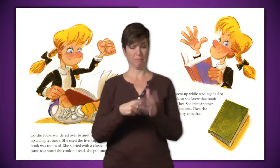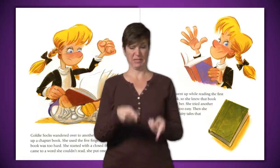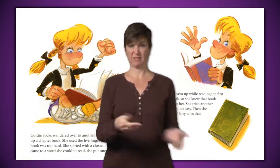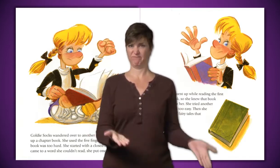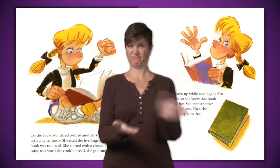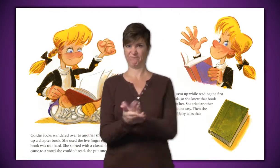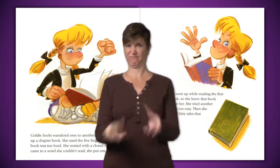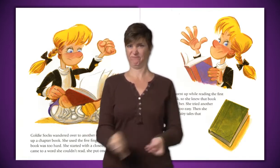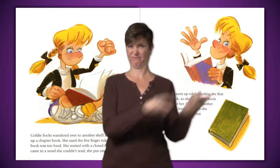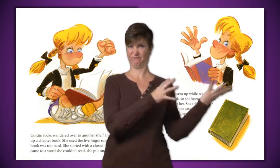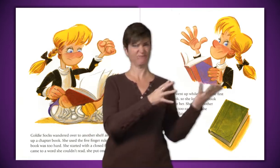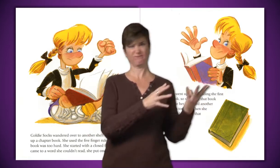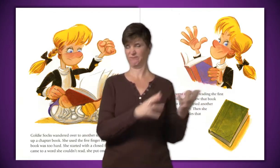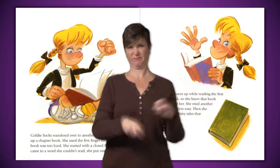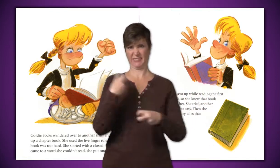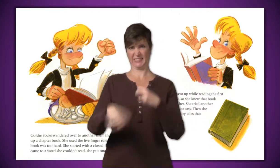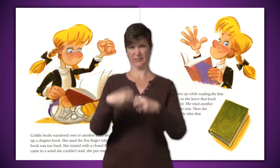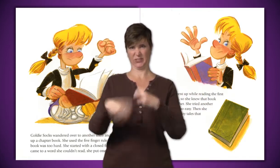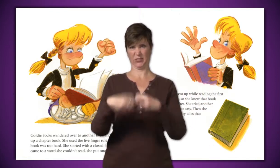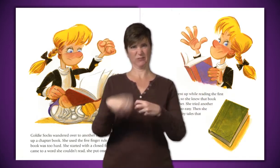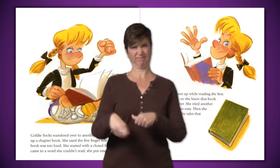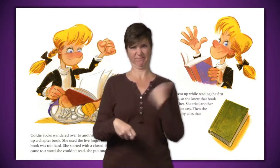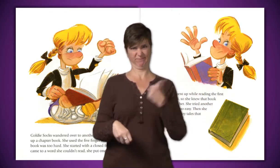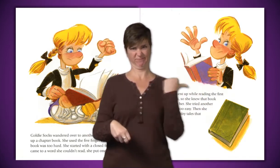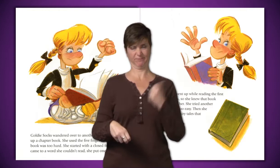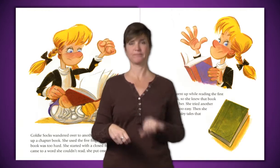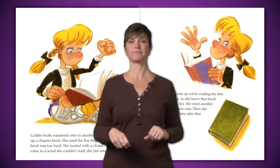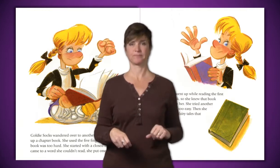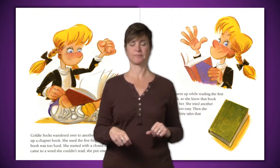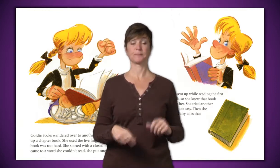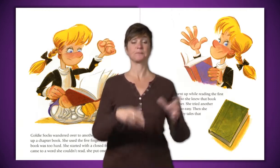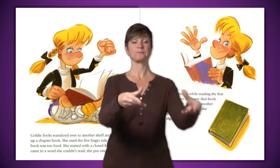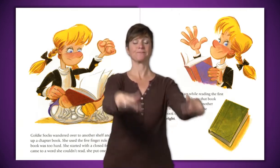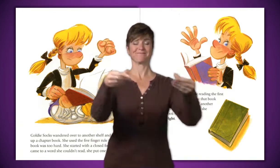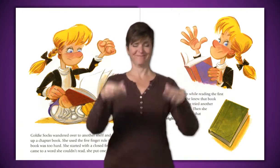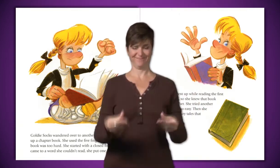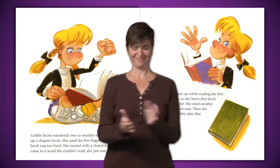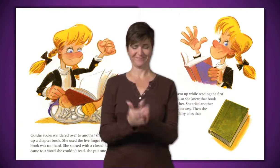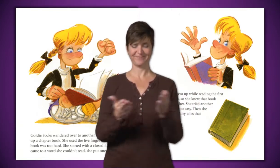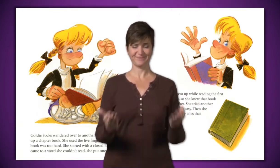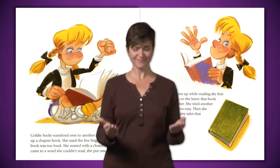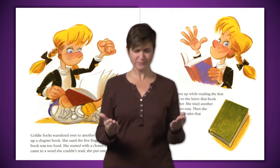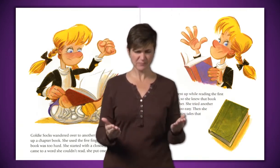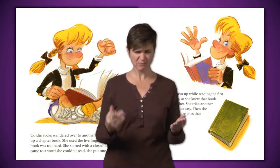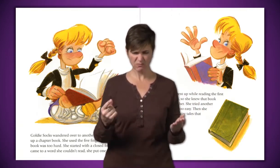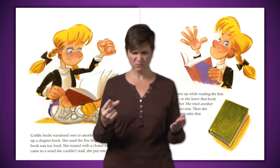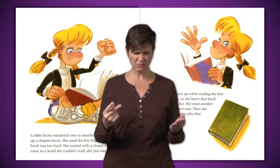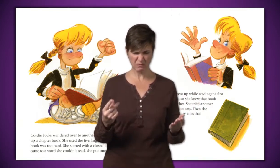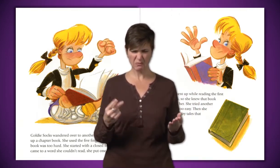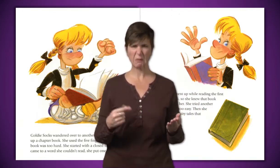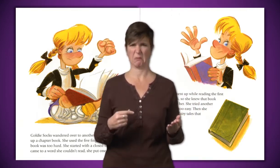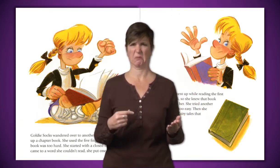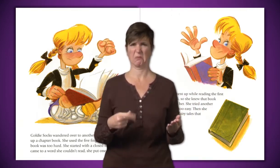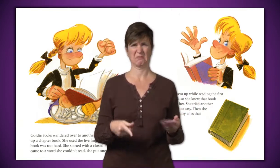All 5 fingers went up while reading the first page of the book, so she knew that book was too hard for her.